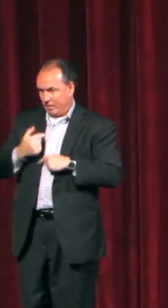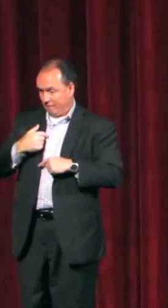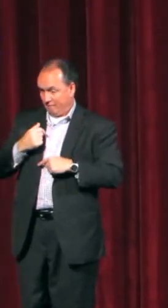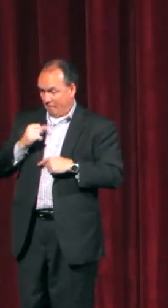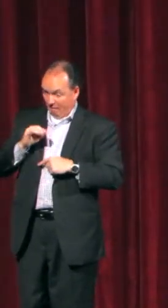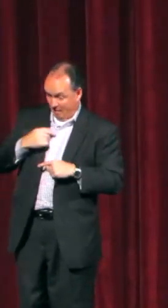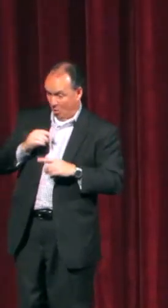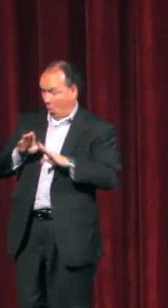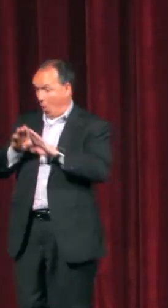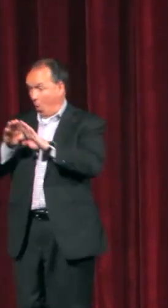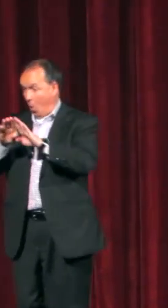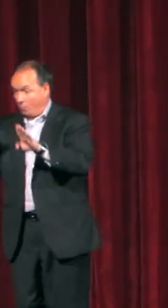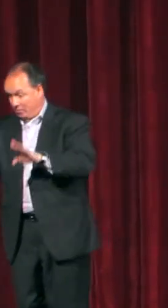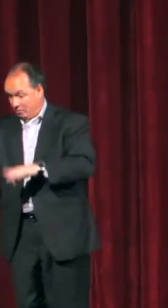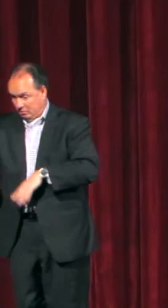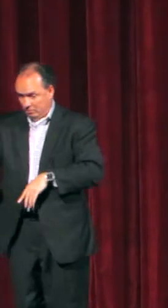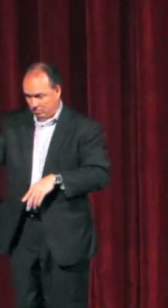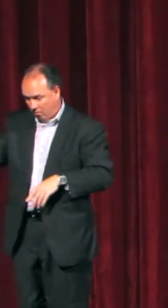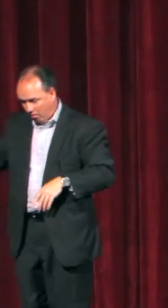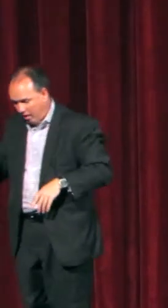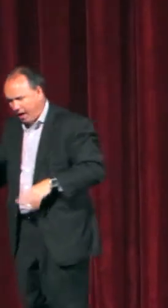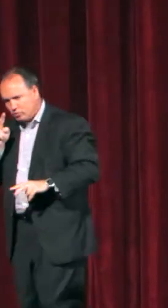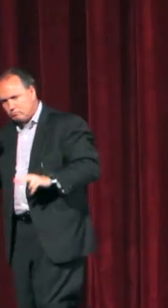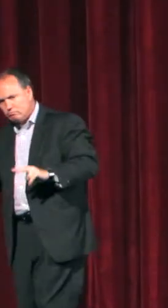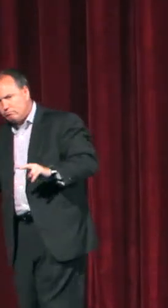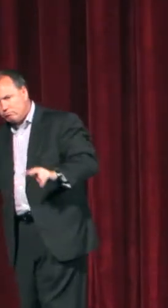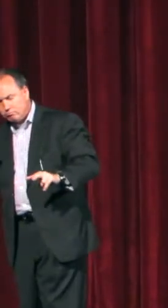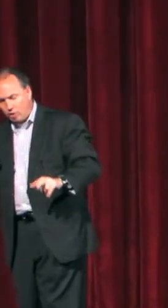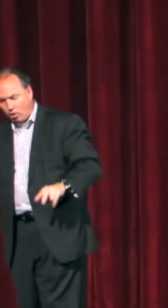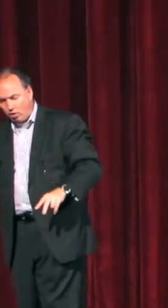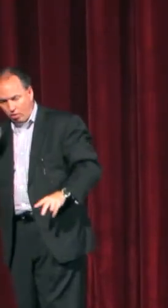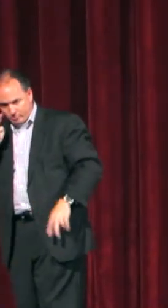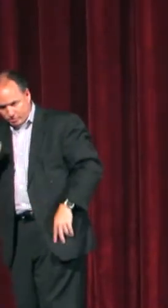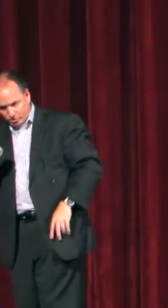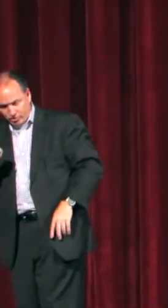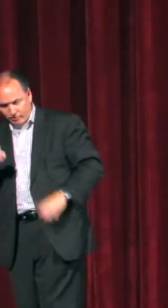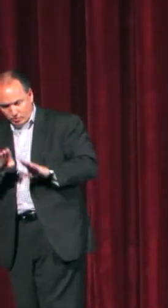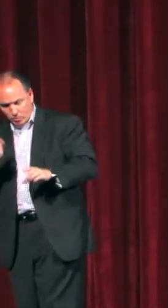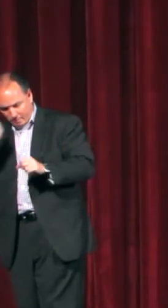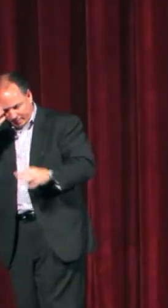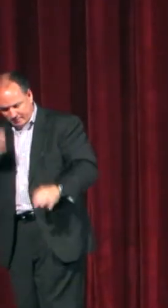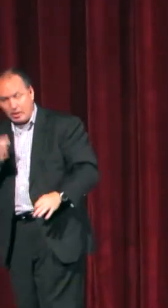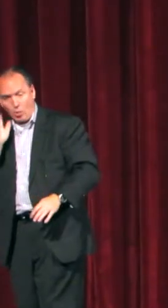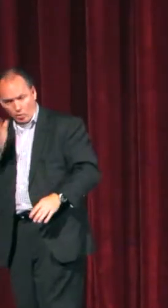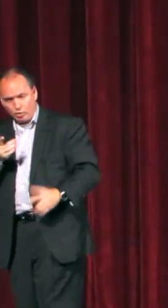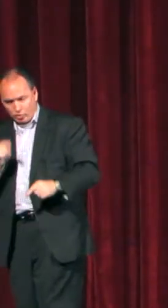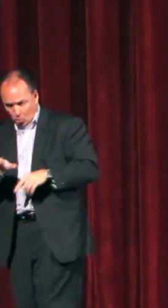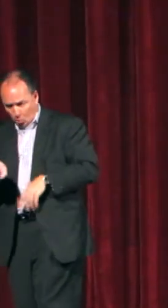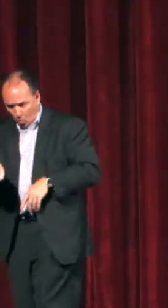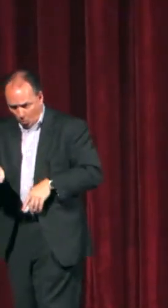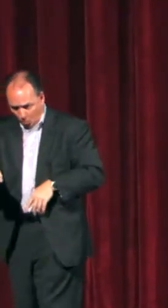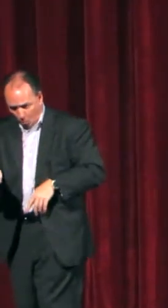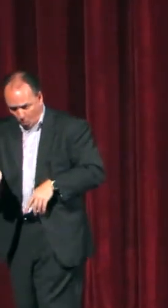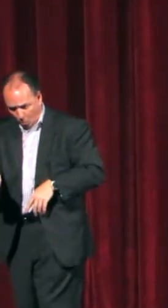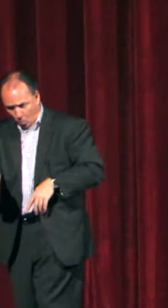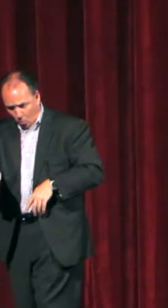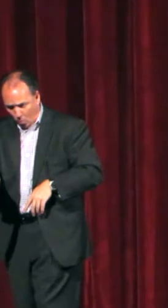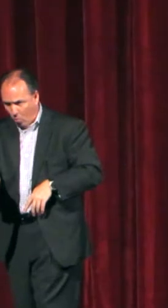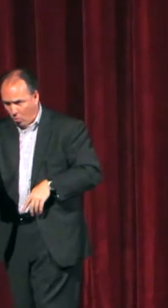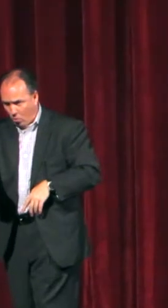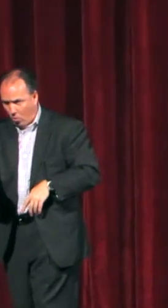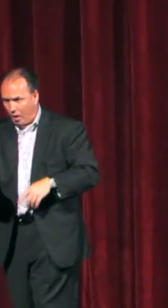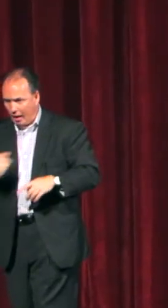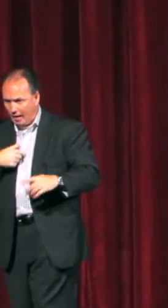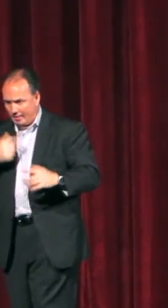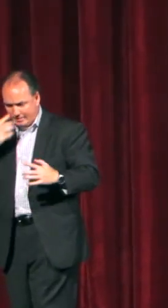door, I have to go observe that door to make that decision that I'm going to try to open that door. I